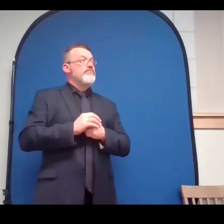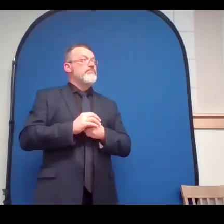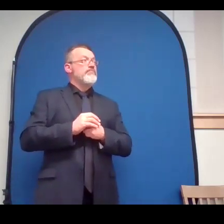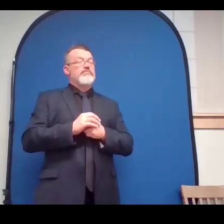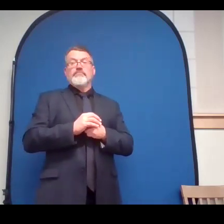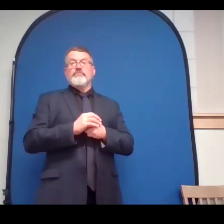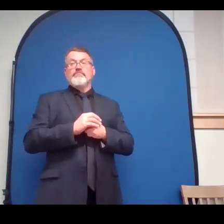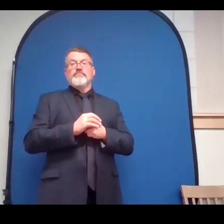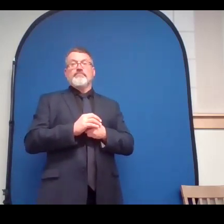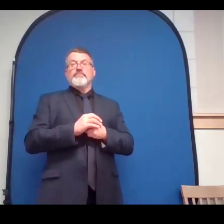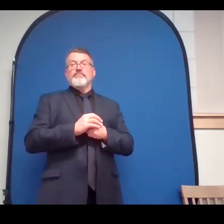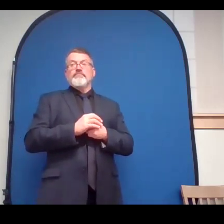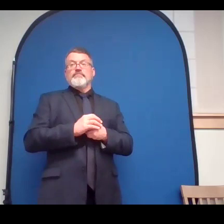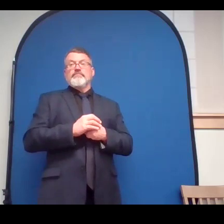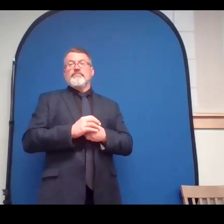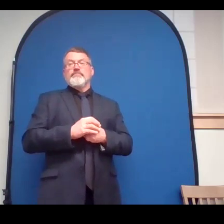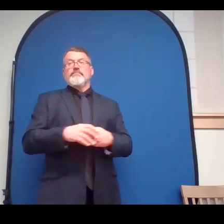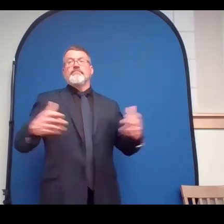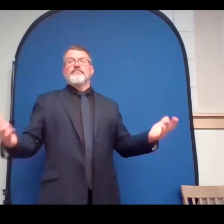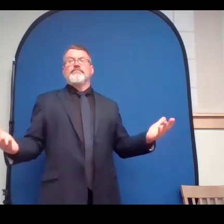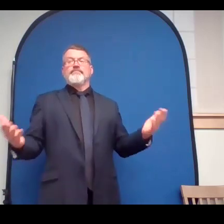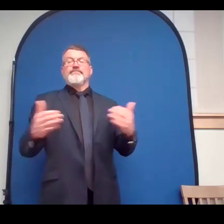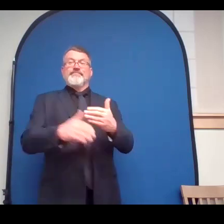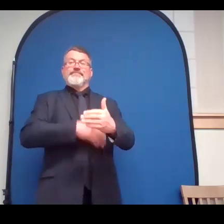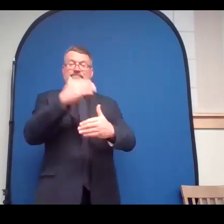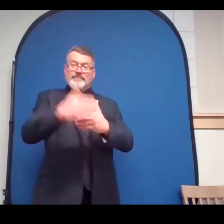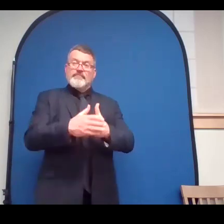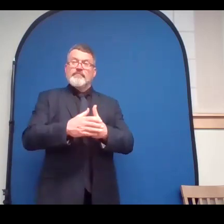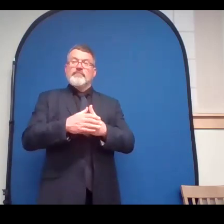What was the next thing you heard about Robert Carr?